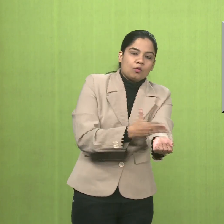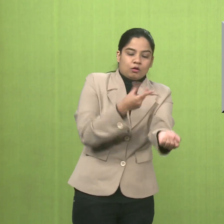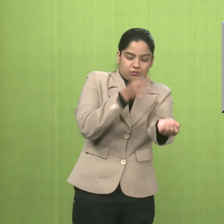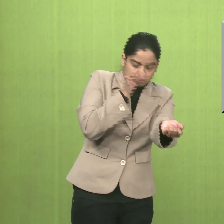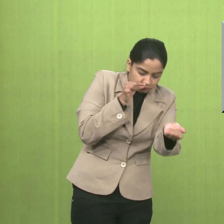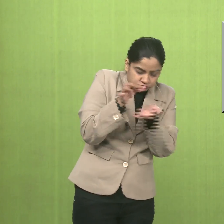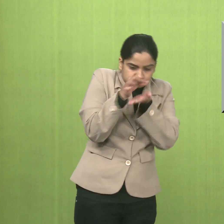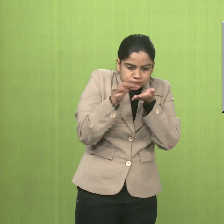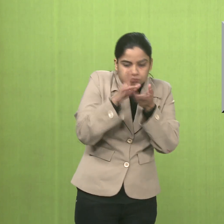Drug addiction